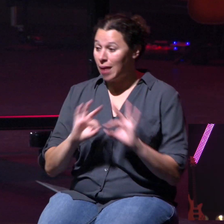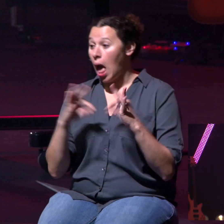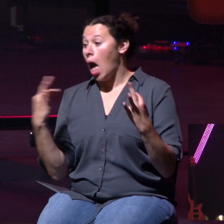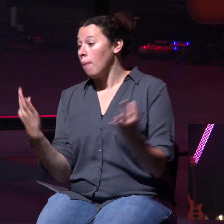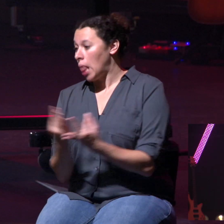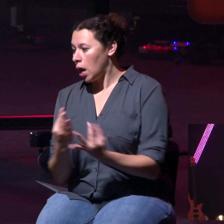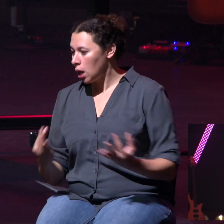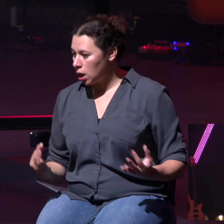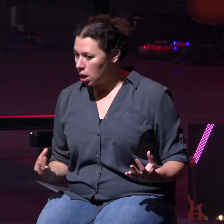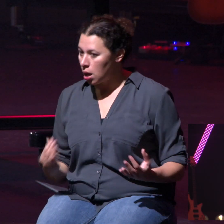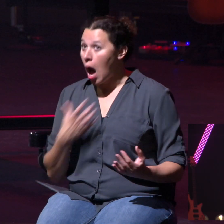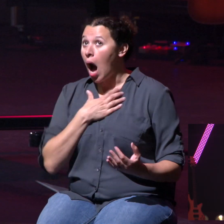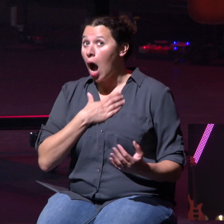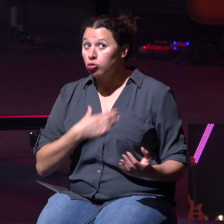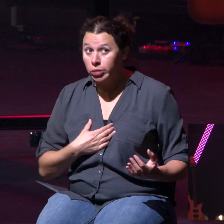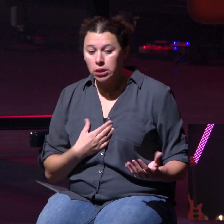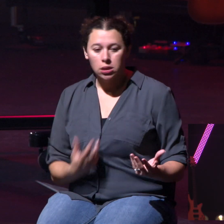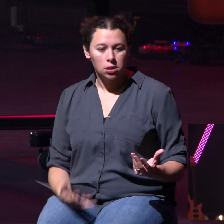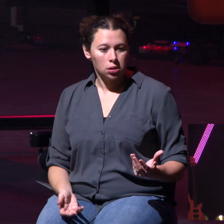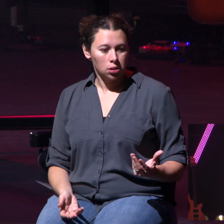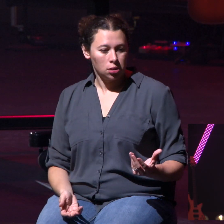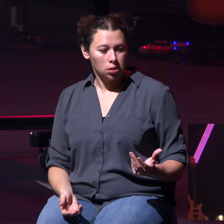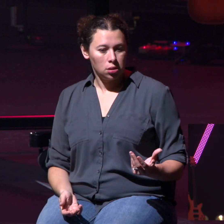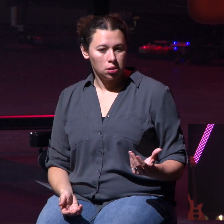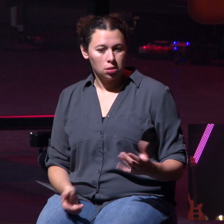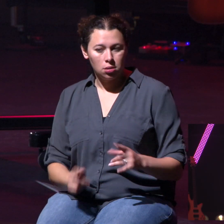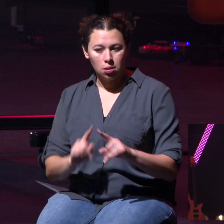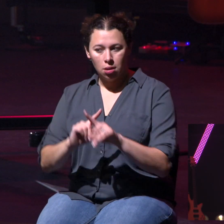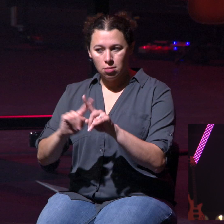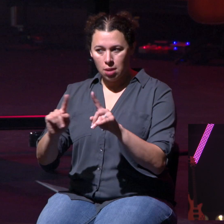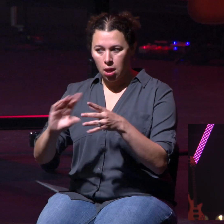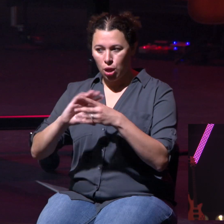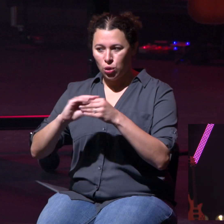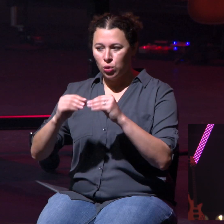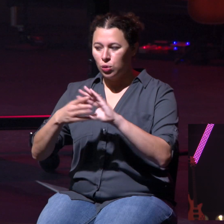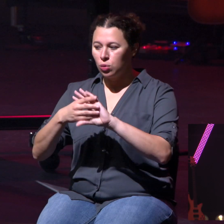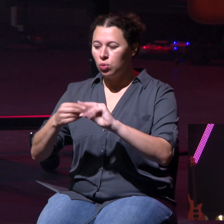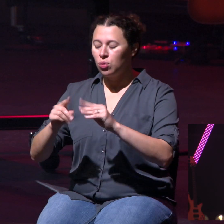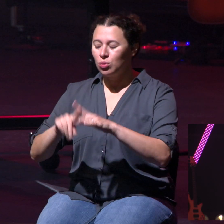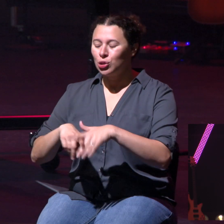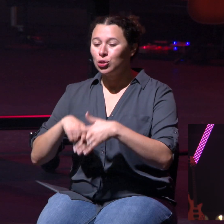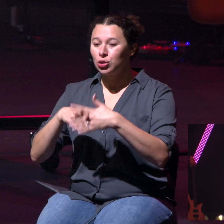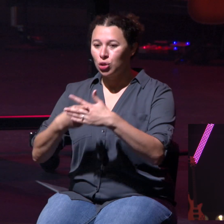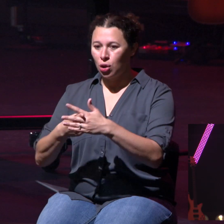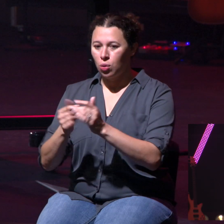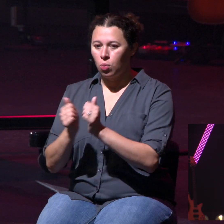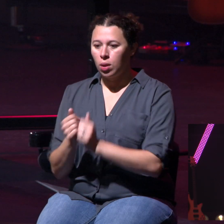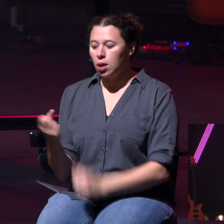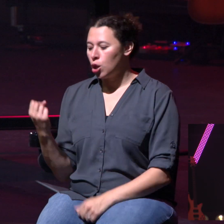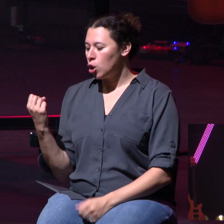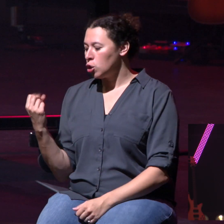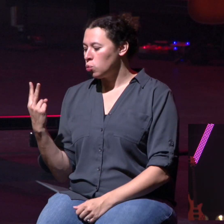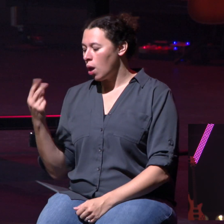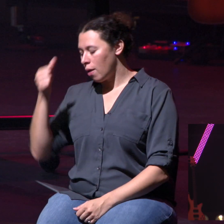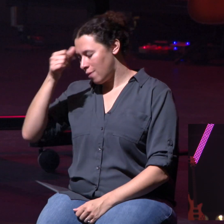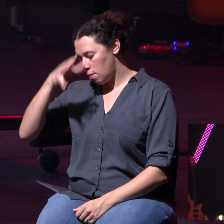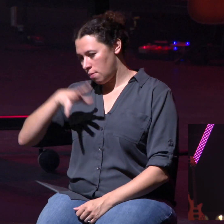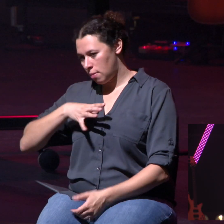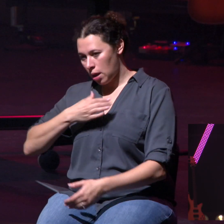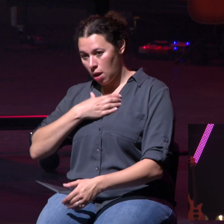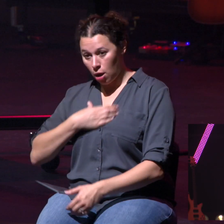family was hungry. But the story started with 12 men being